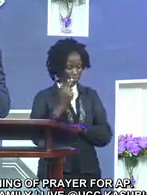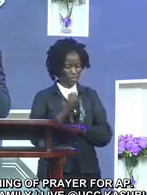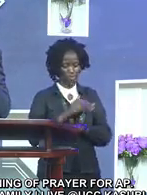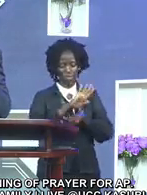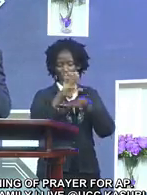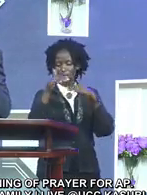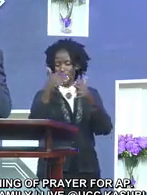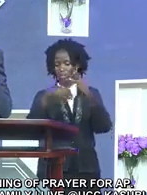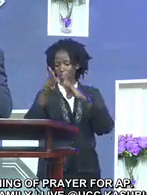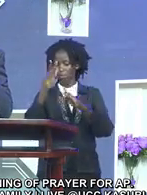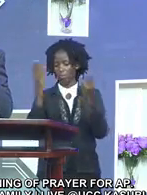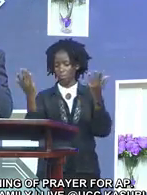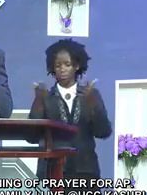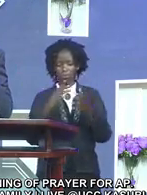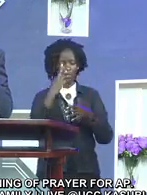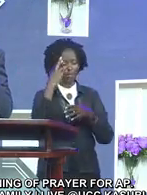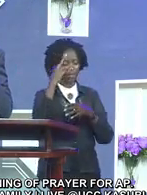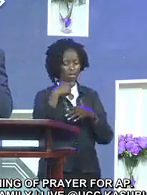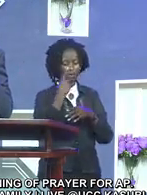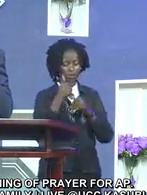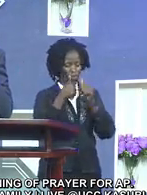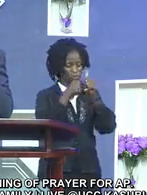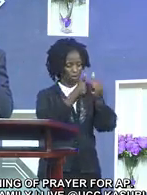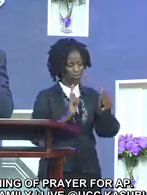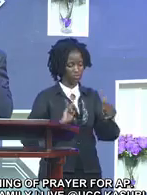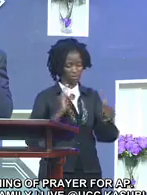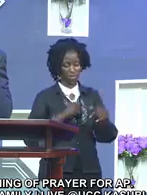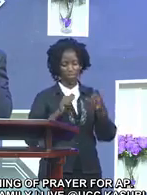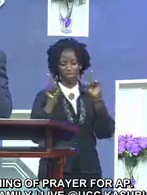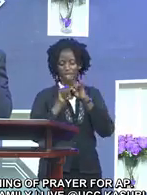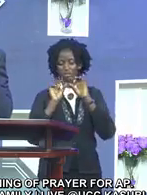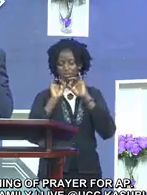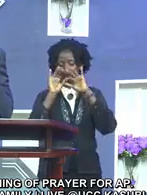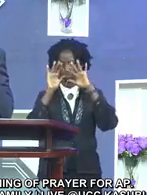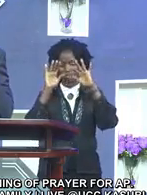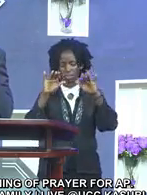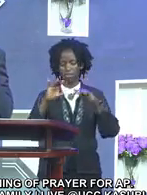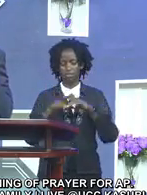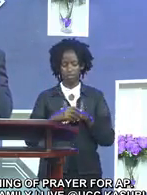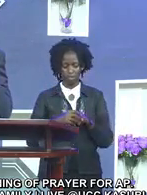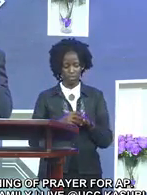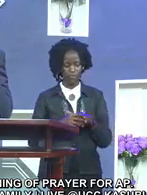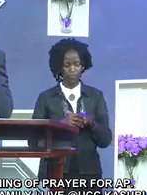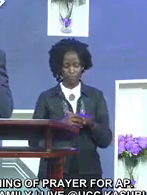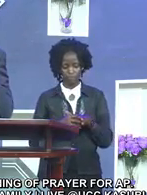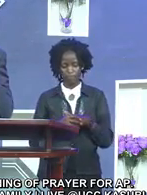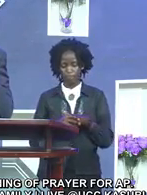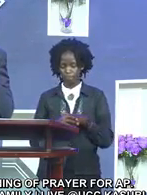n'abantu bonna yonna gye bali abatugoberedde nabo obawa omukisa